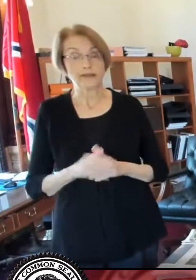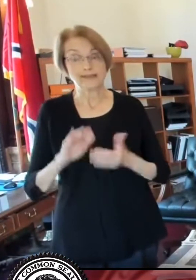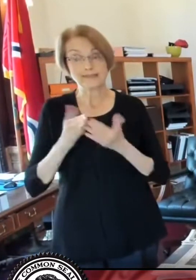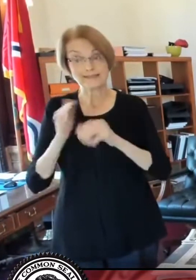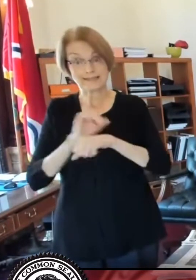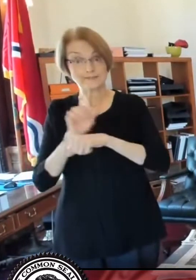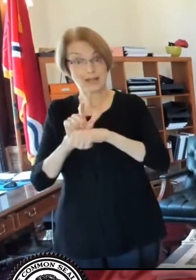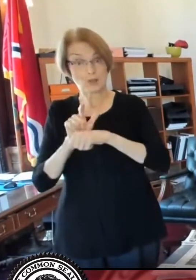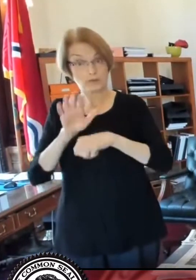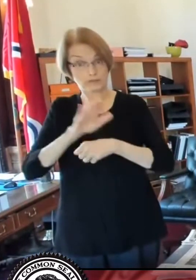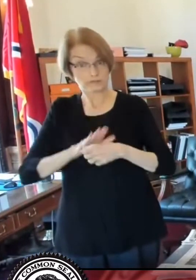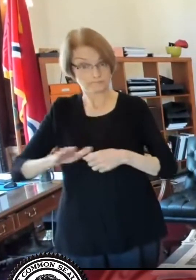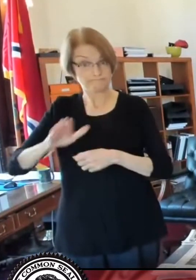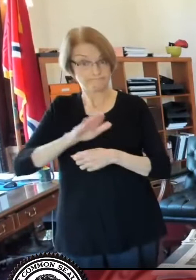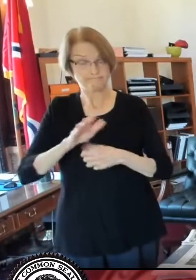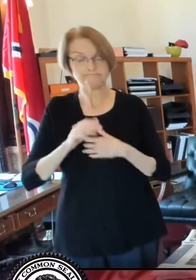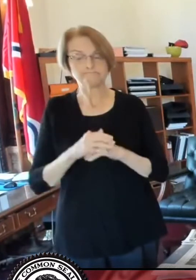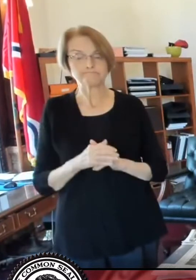St. Louis,